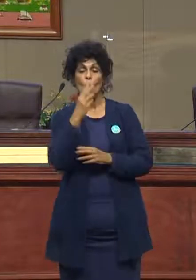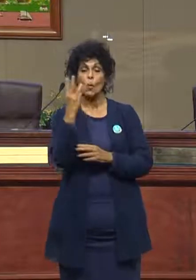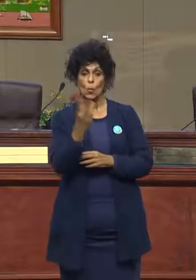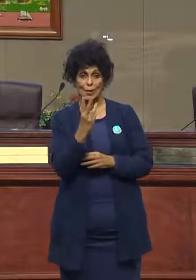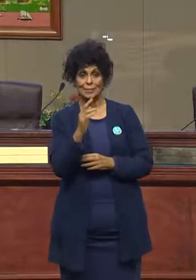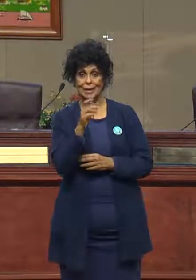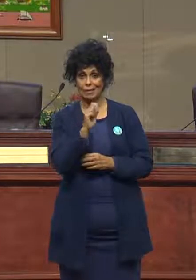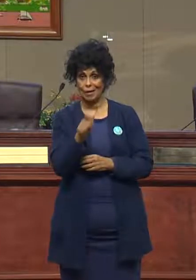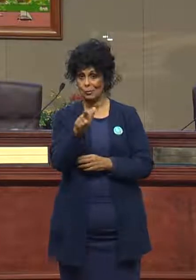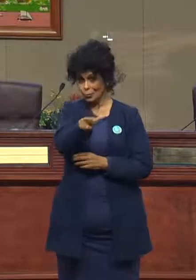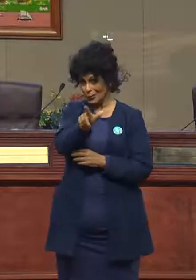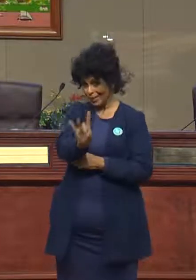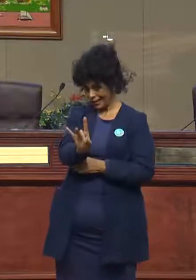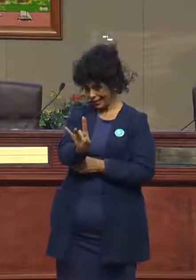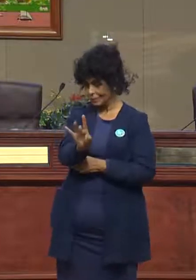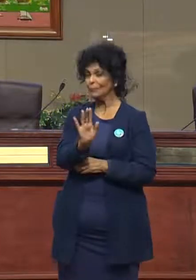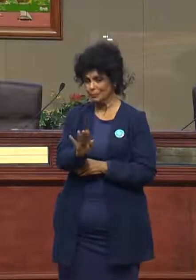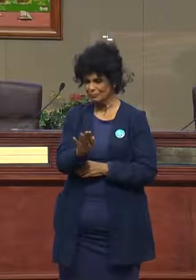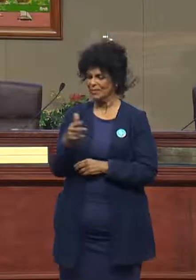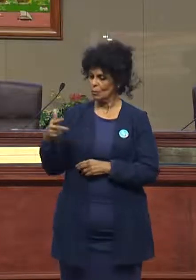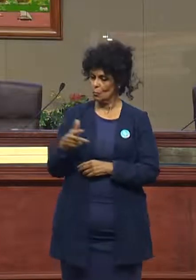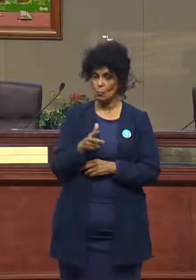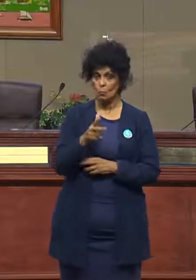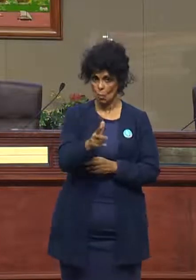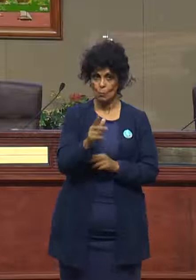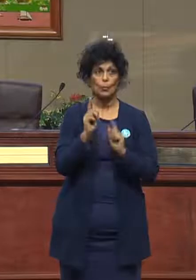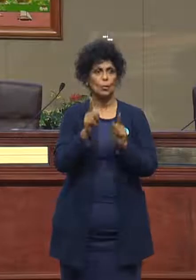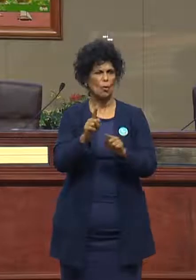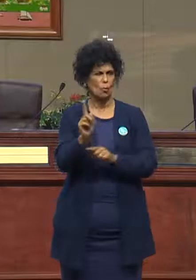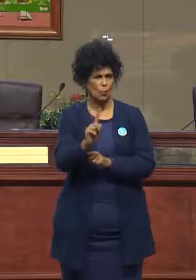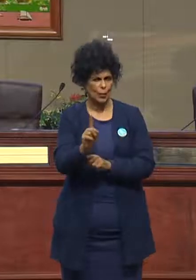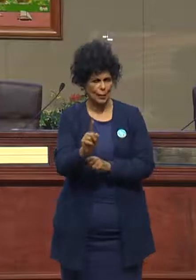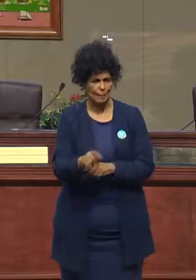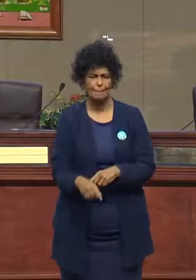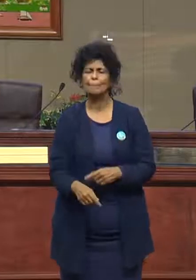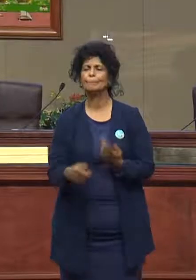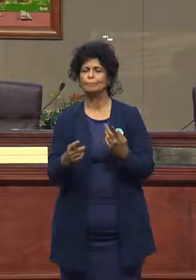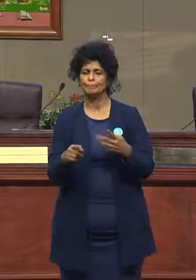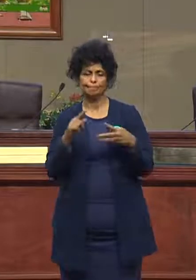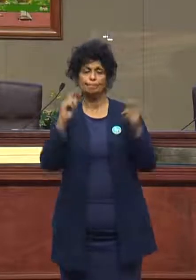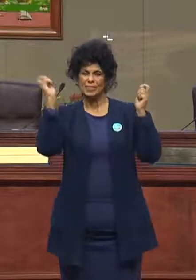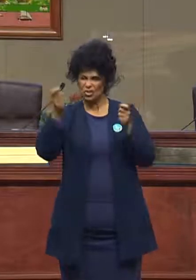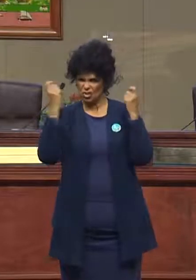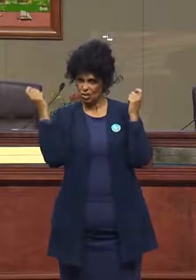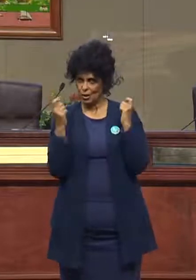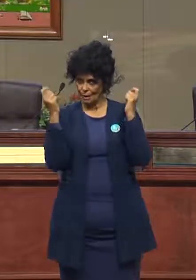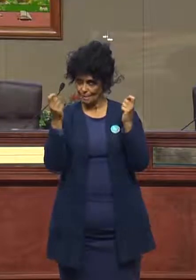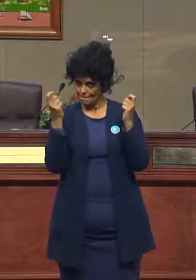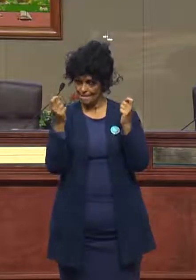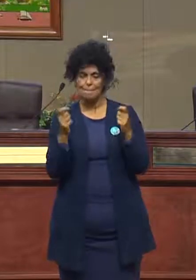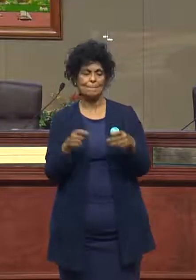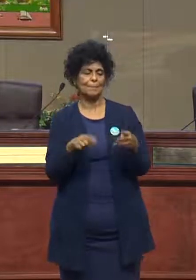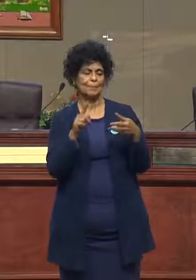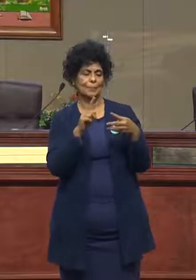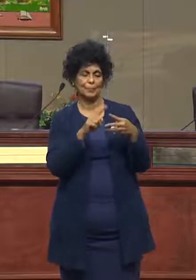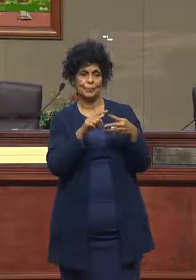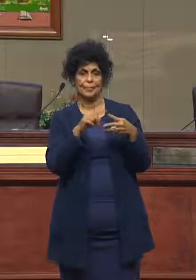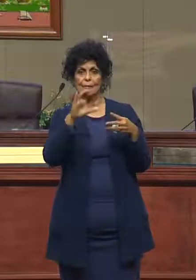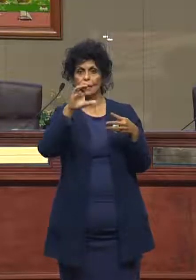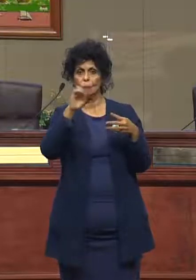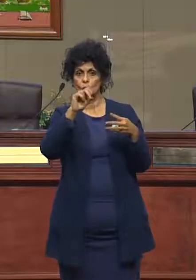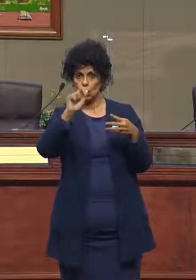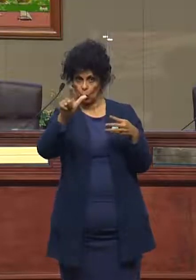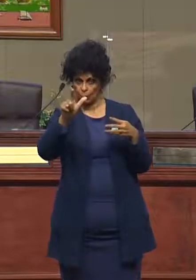the 28th, the mobile vaccination sites will be operating at the gymnasiums located at Colonial